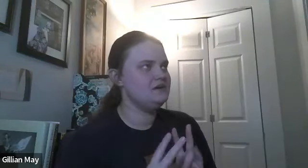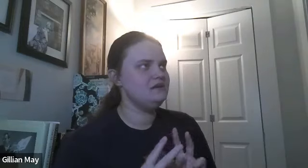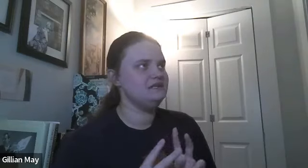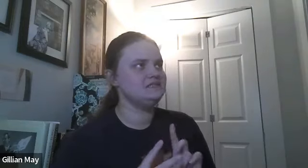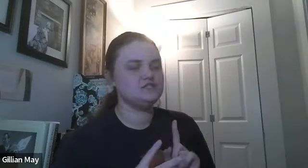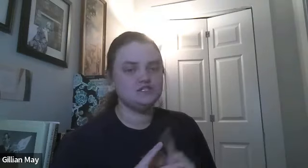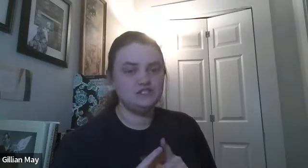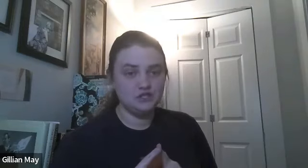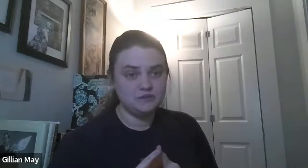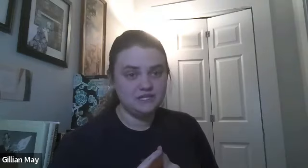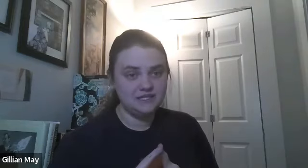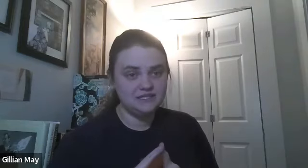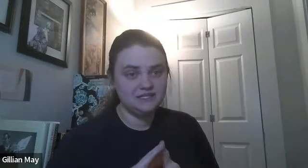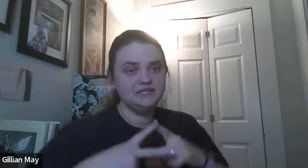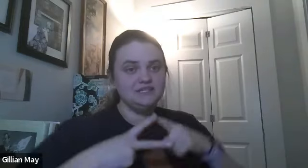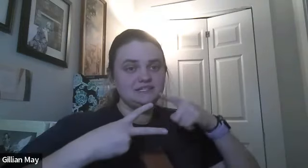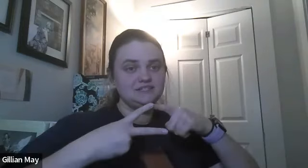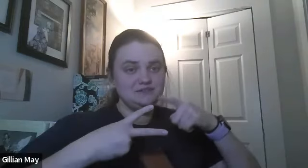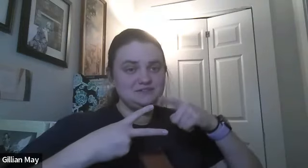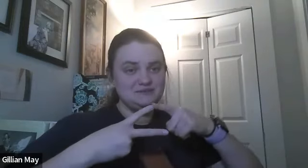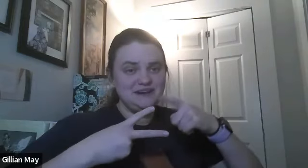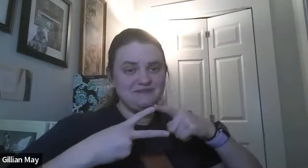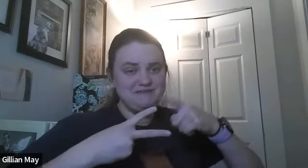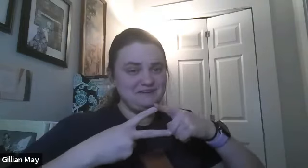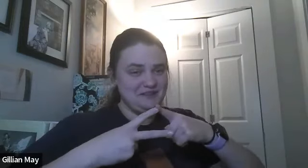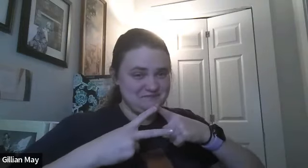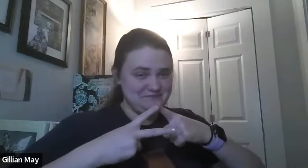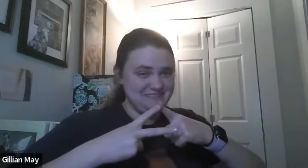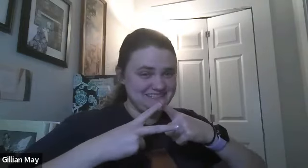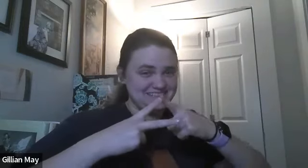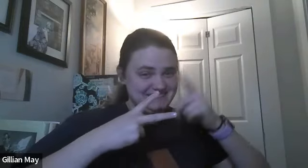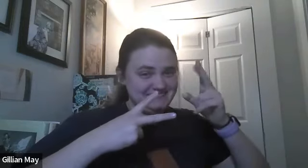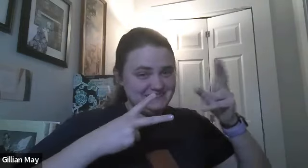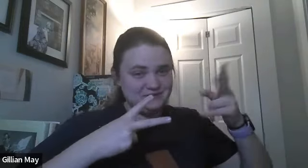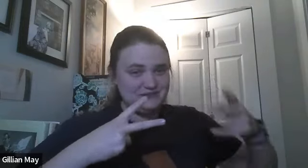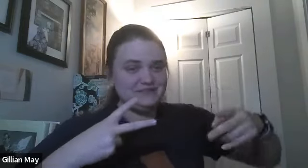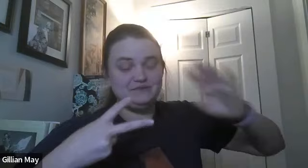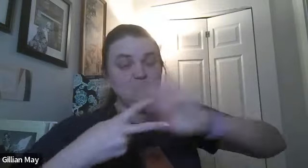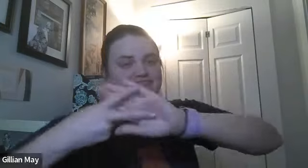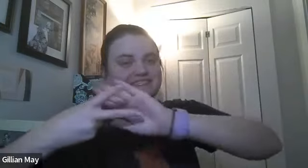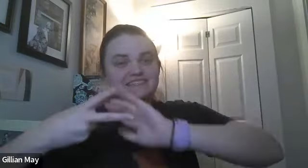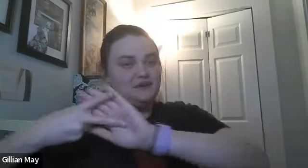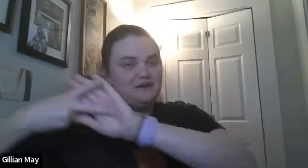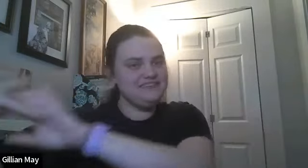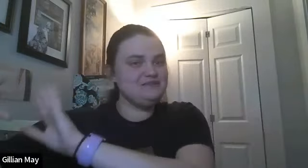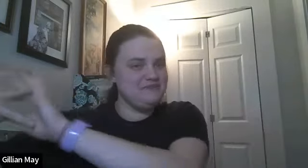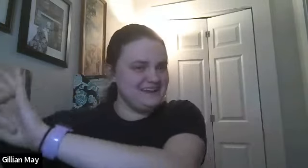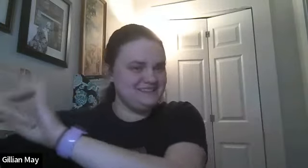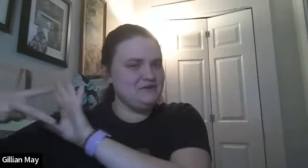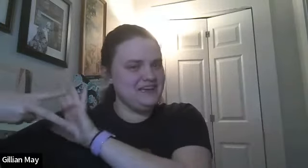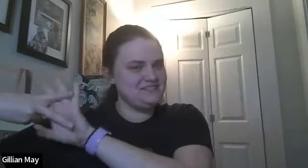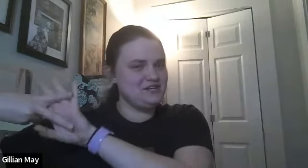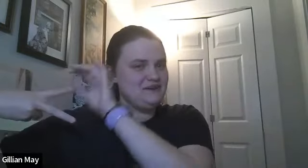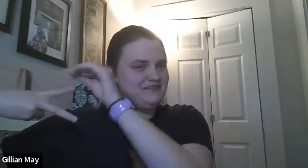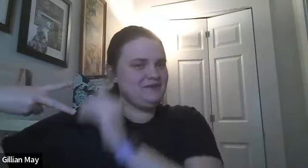one is stupid. So stupid. I'm having a lot of fun with these slightly insulting ones. No, this isn't. Sorry. These are my two hands showing like